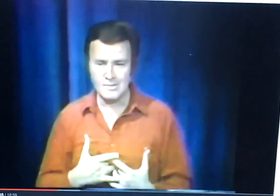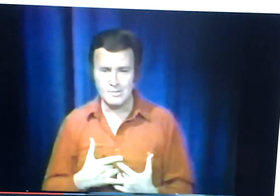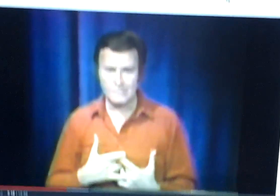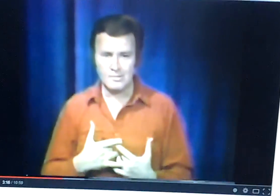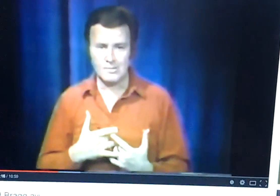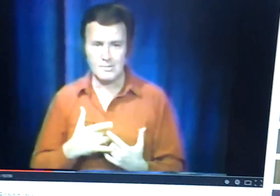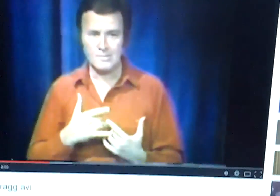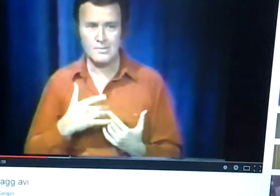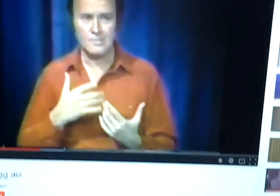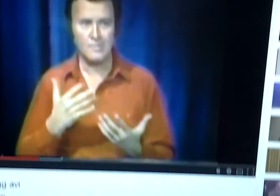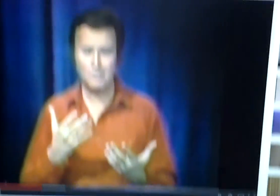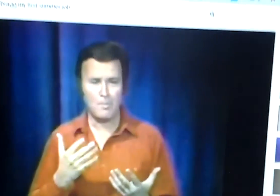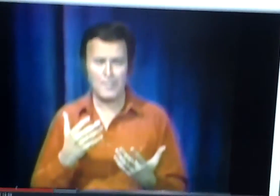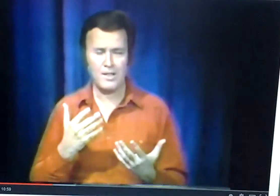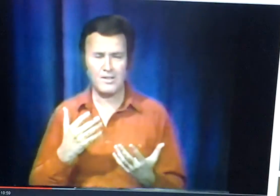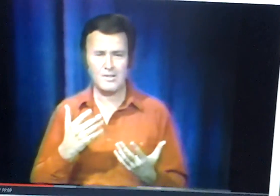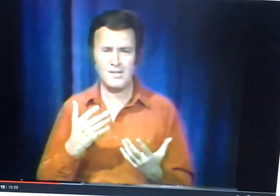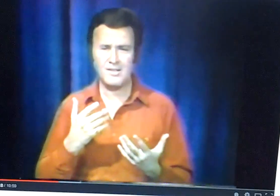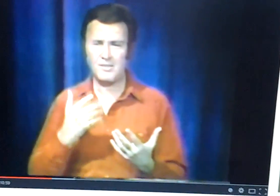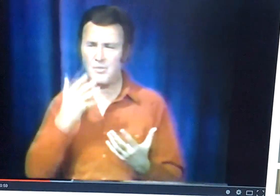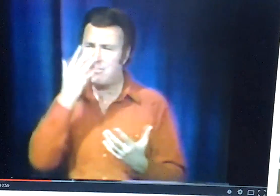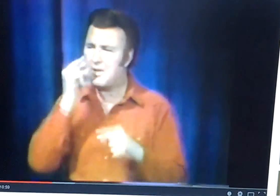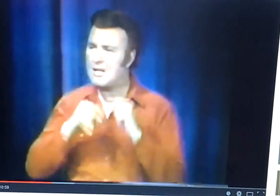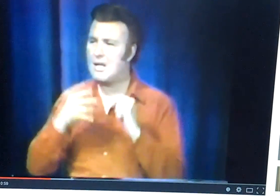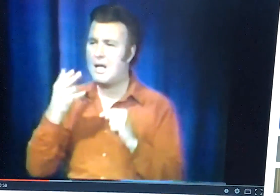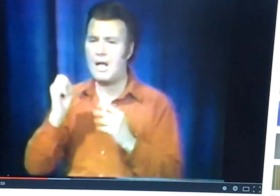I was feeling depressed about the whole situation.